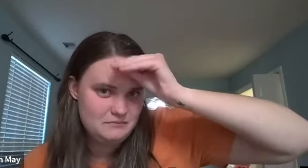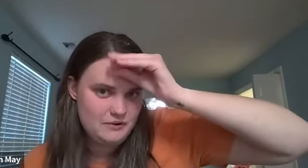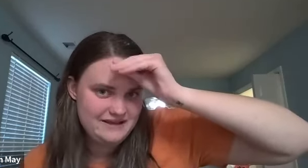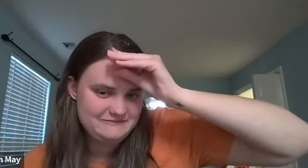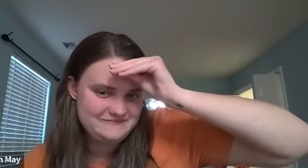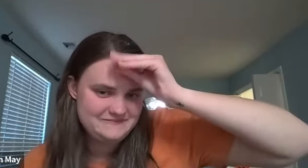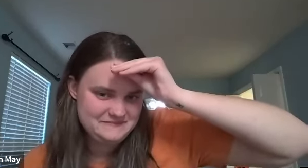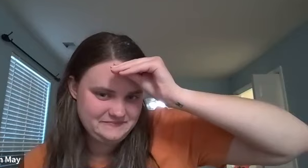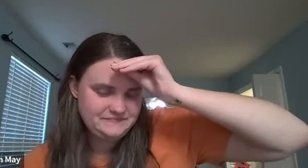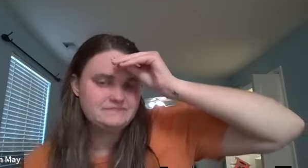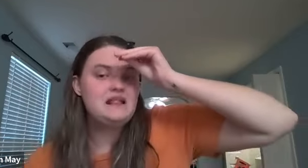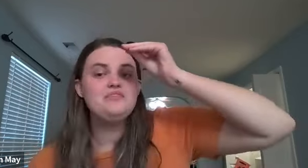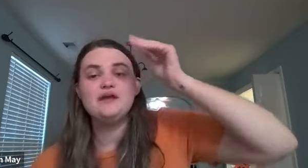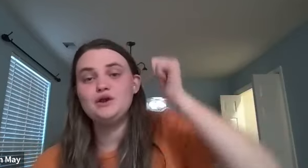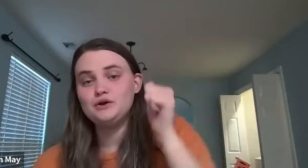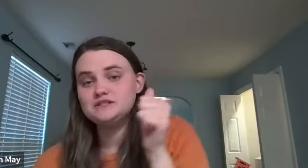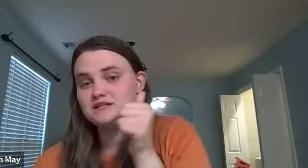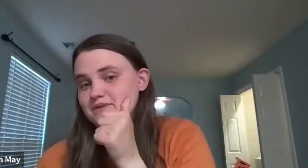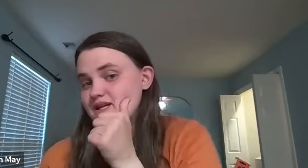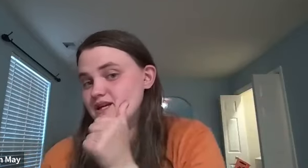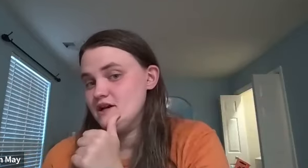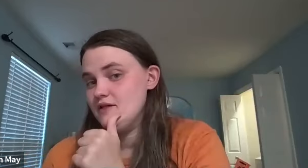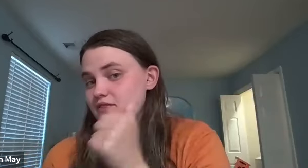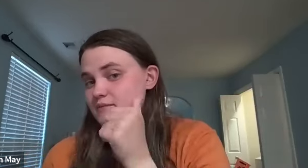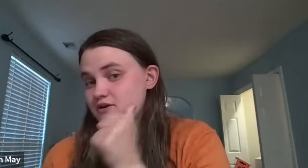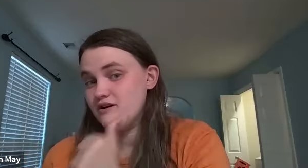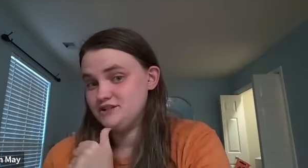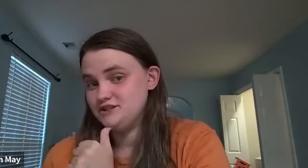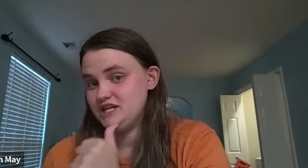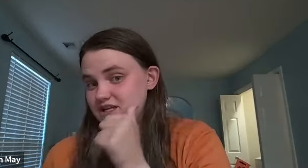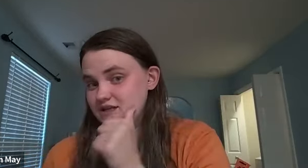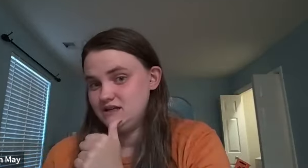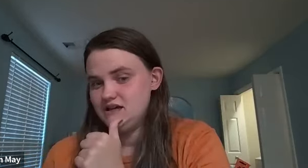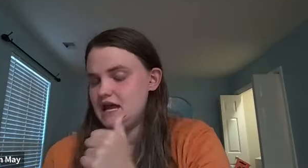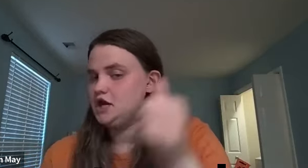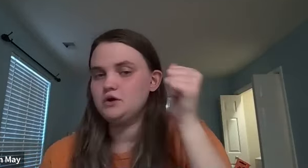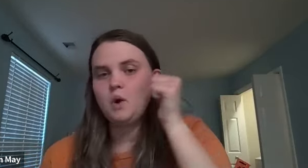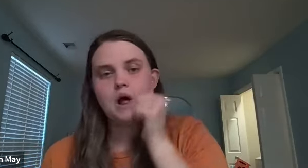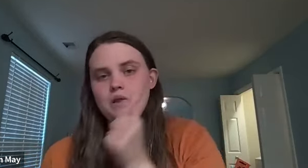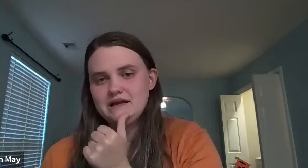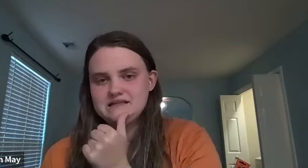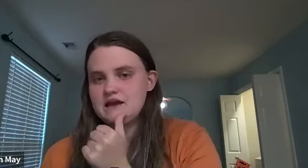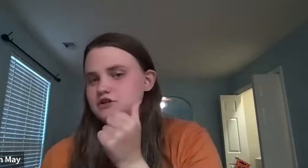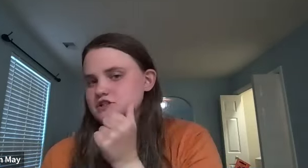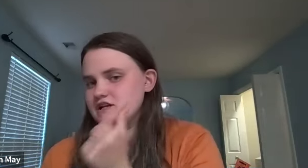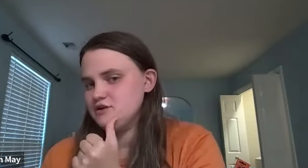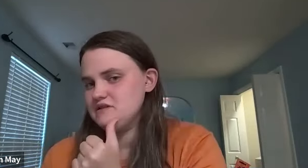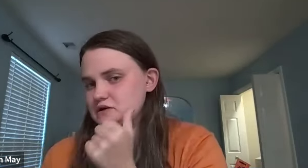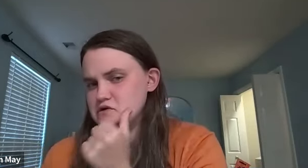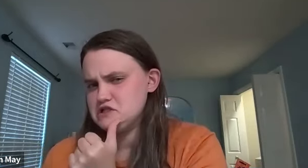boy. And then girl's going to be thumb across your chin. And you don't go all the way down. You just kind of do a little, just a